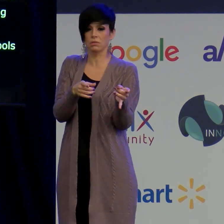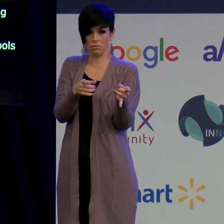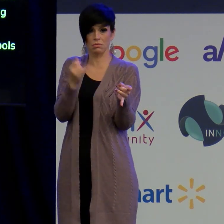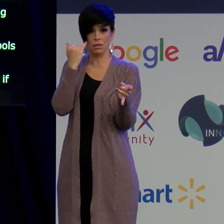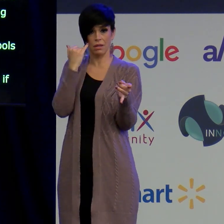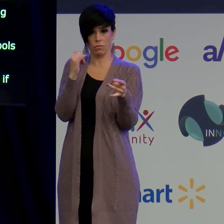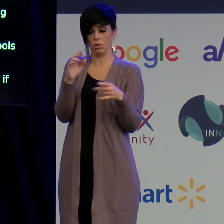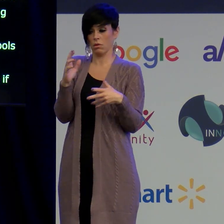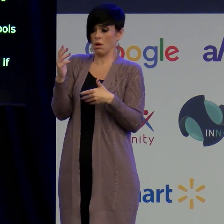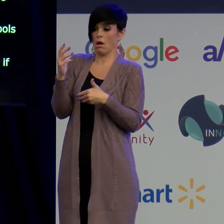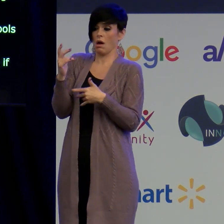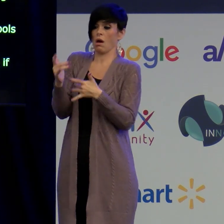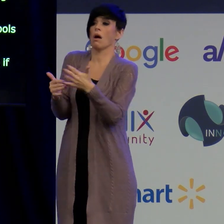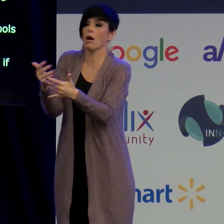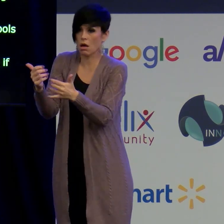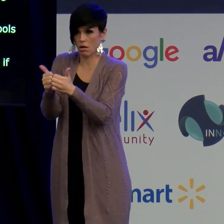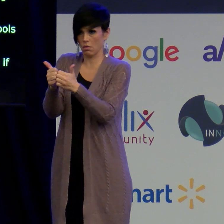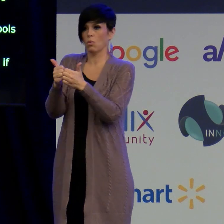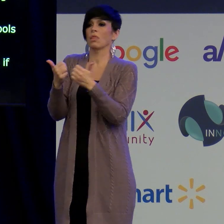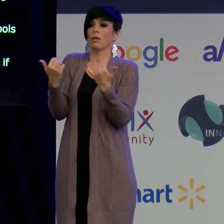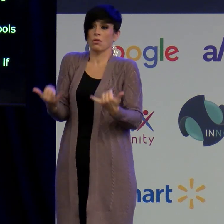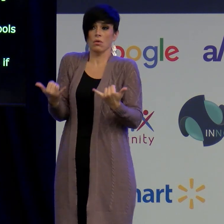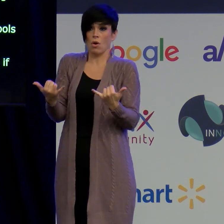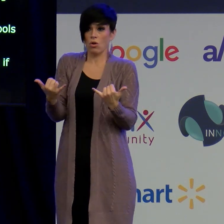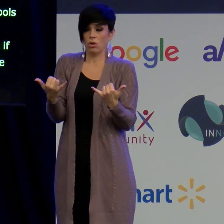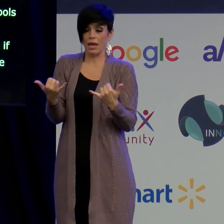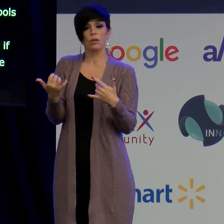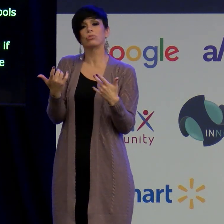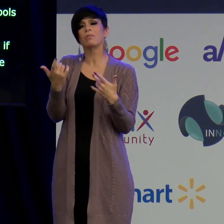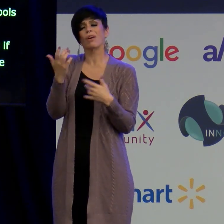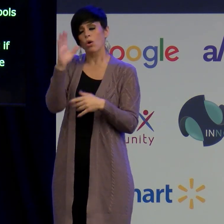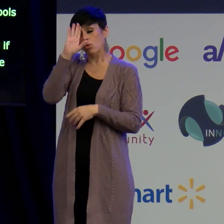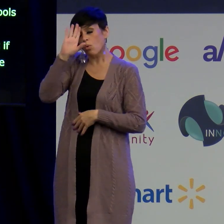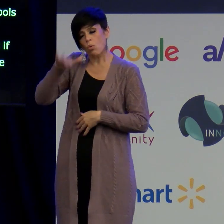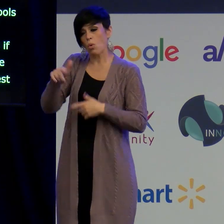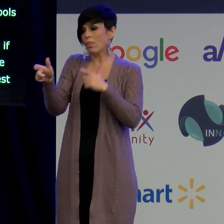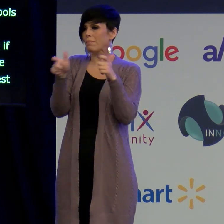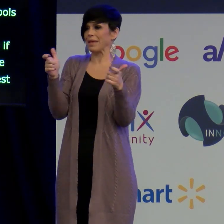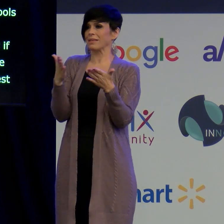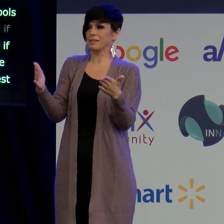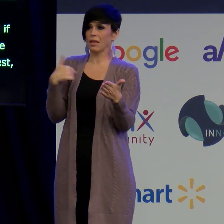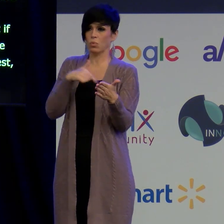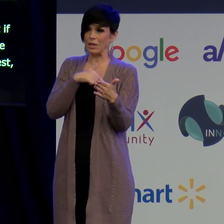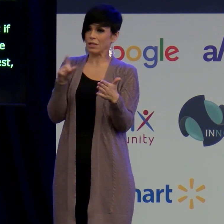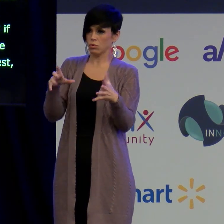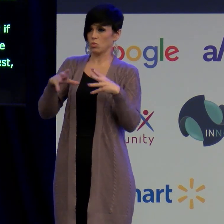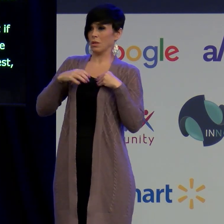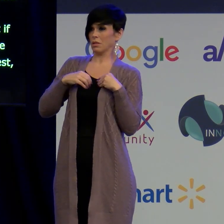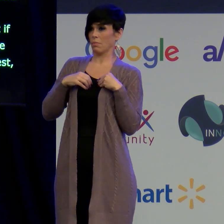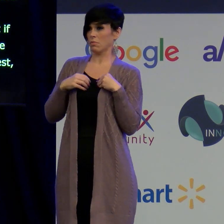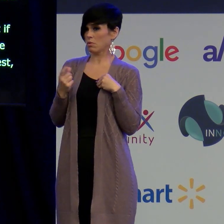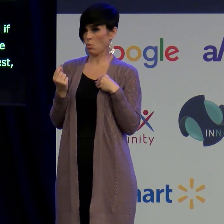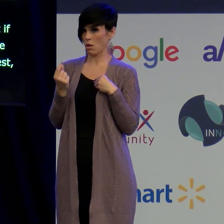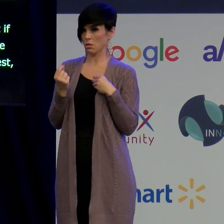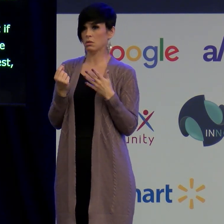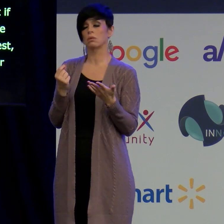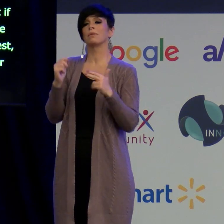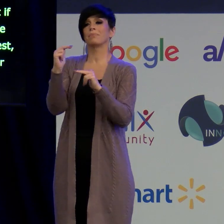modern age. And ultimately, we all know the biggest thing that we have to get our arms around